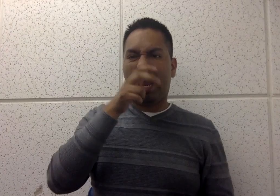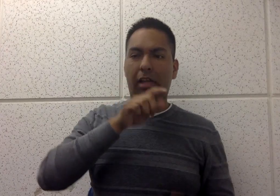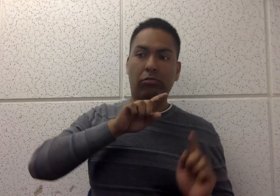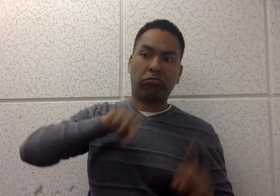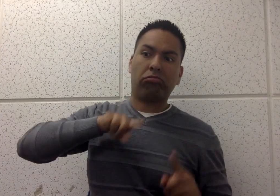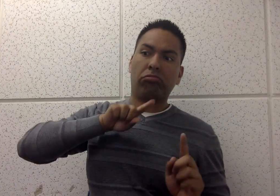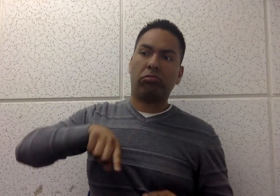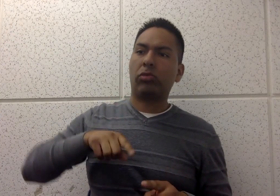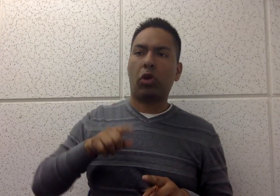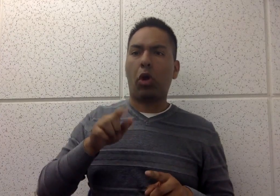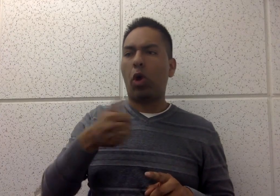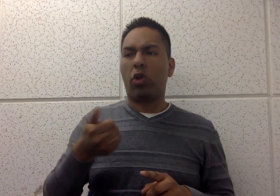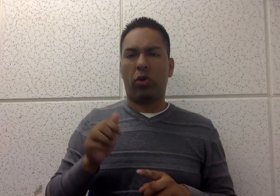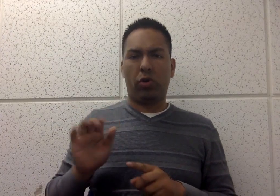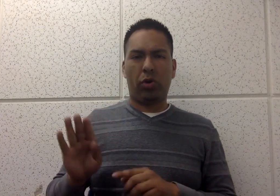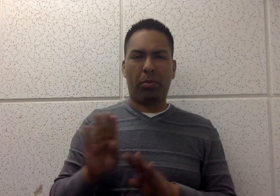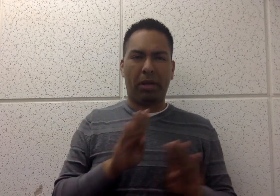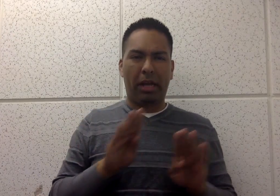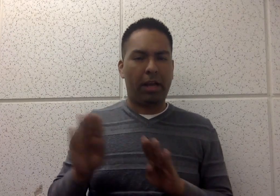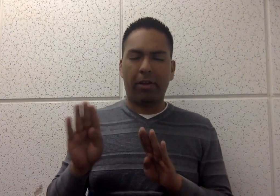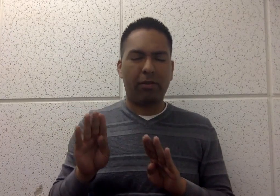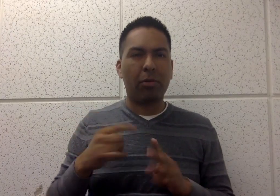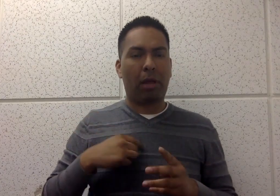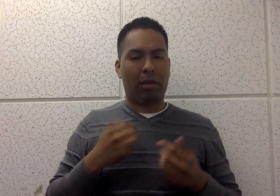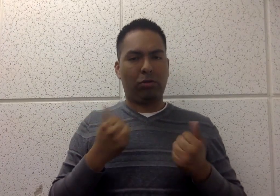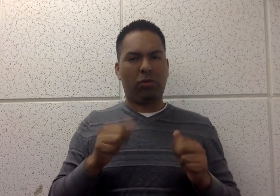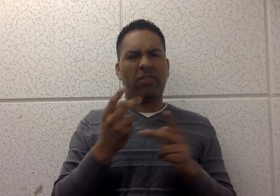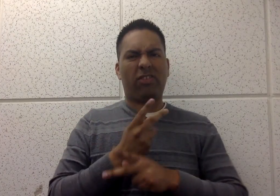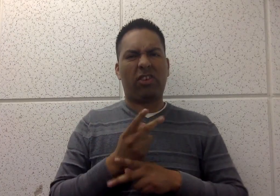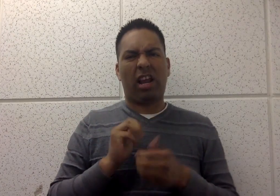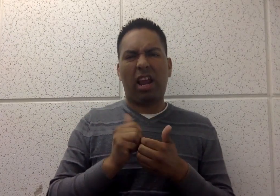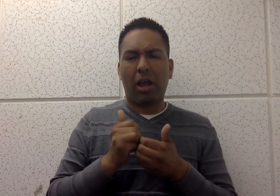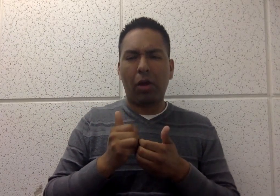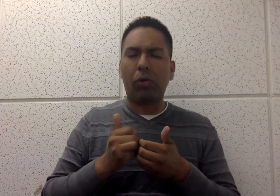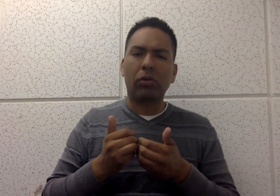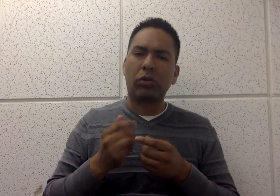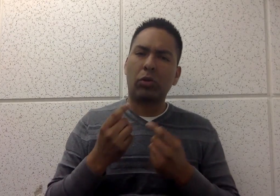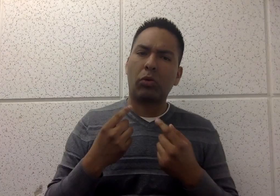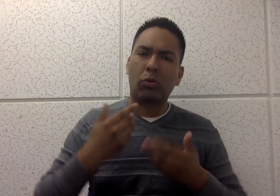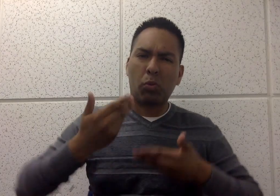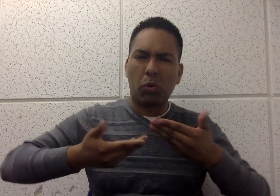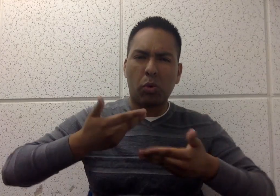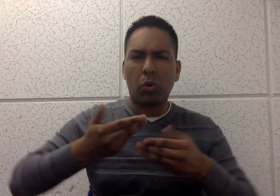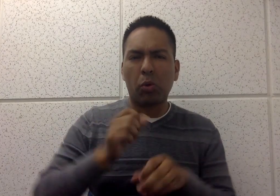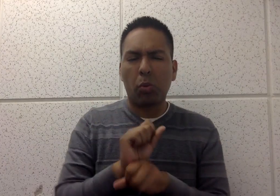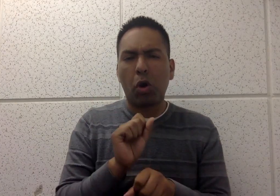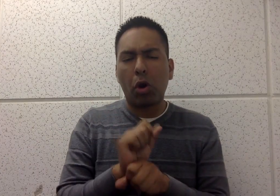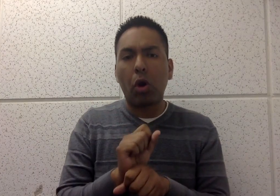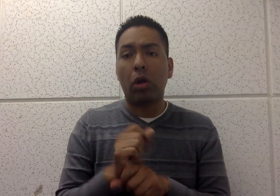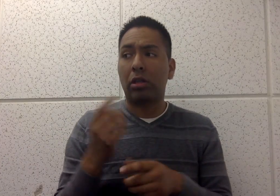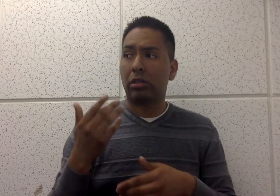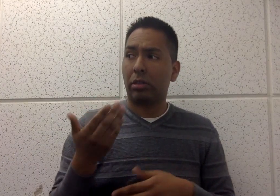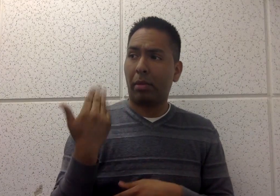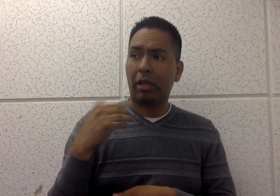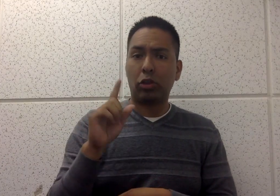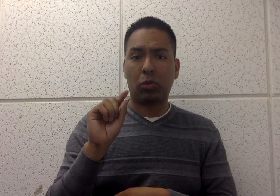try to figure out how that works. And I've been working for the past 20 years on a population of seed-eating ants in